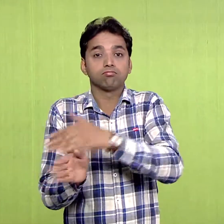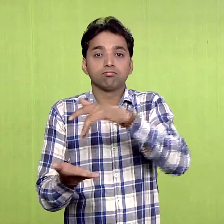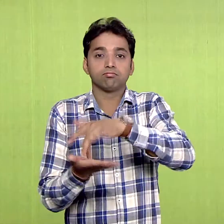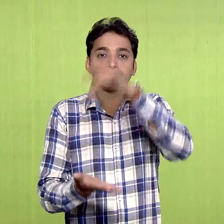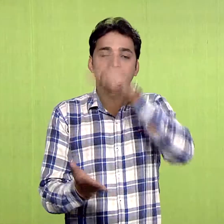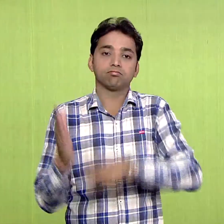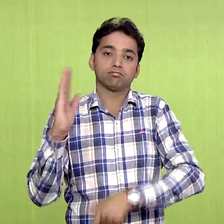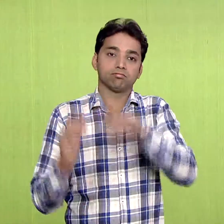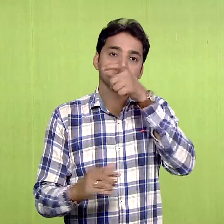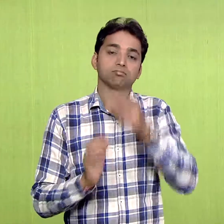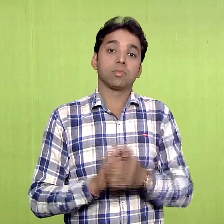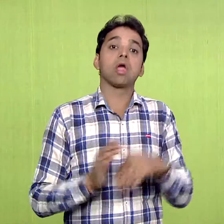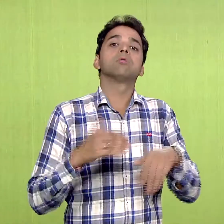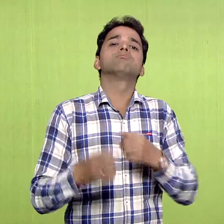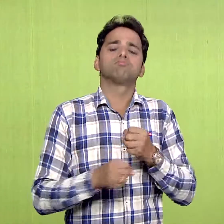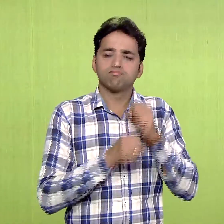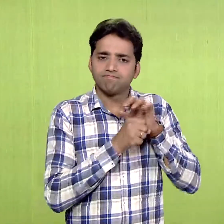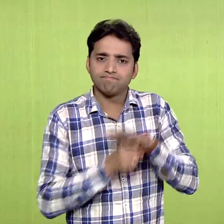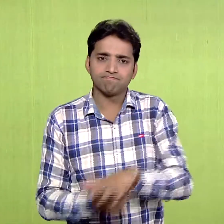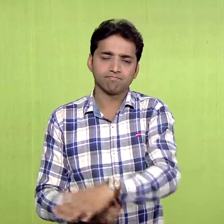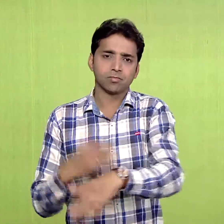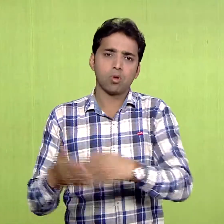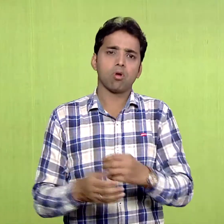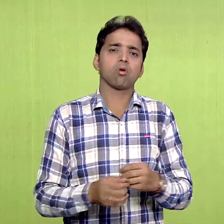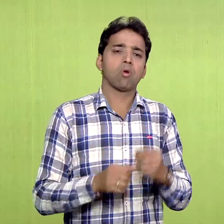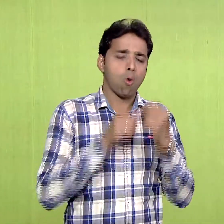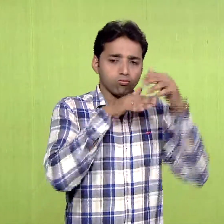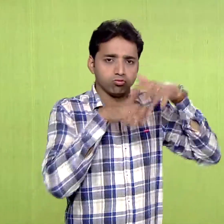often destroyed by major floods.